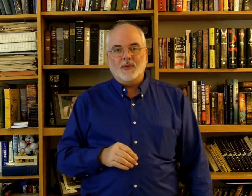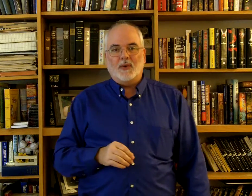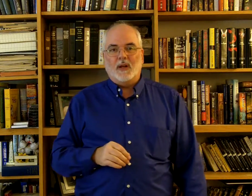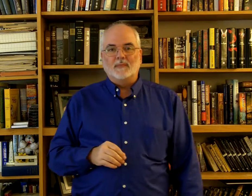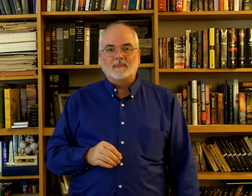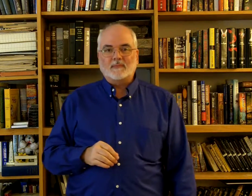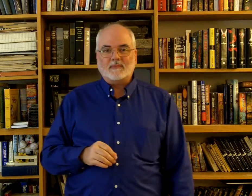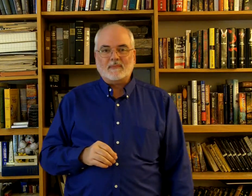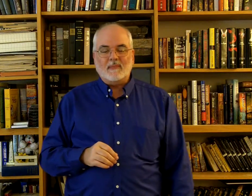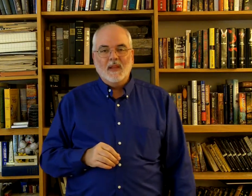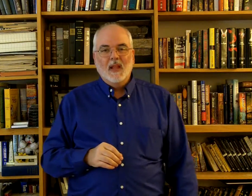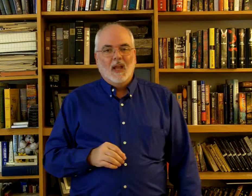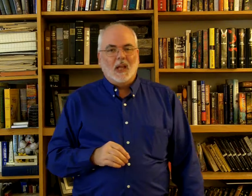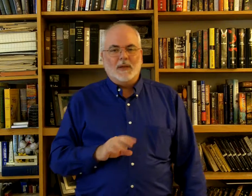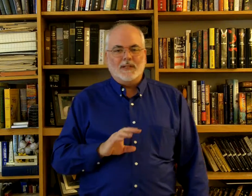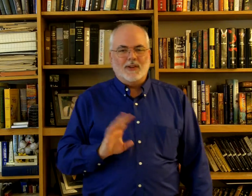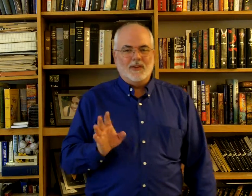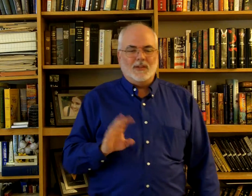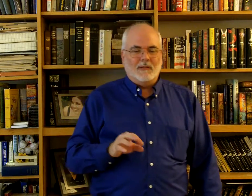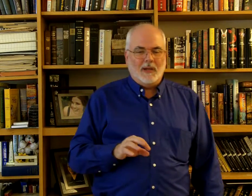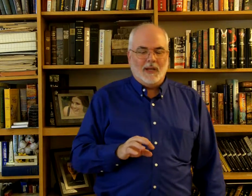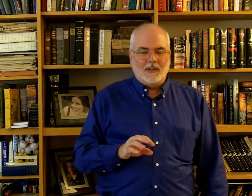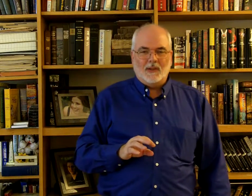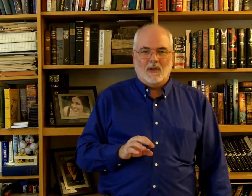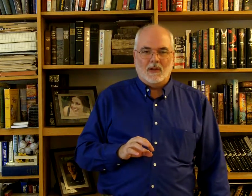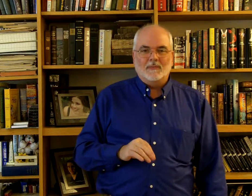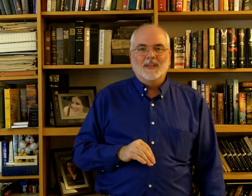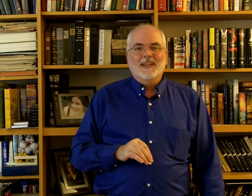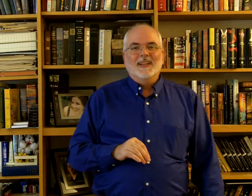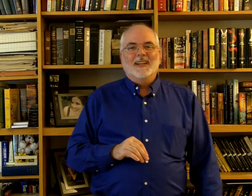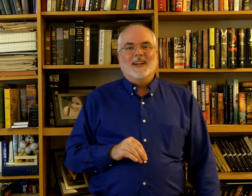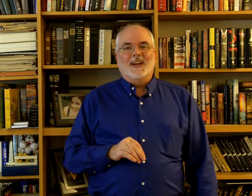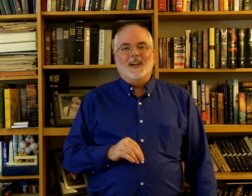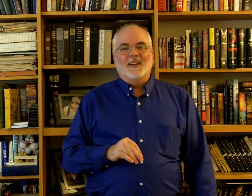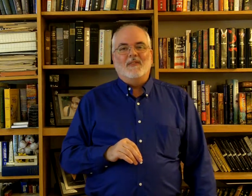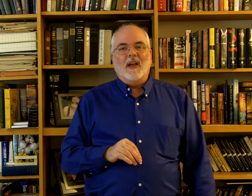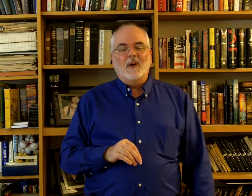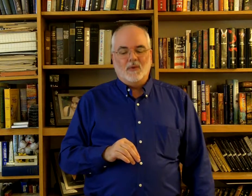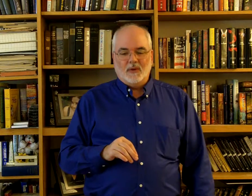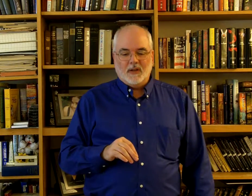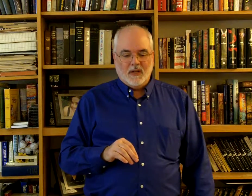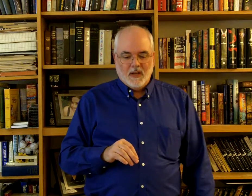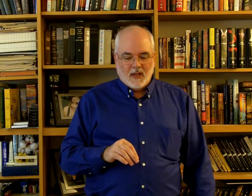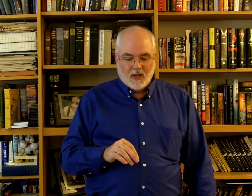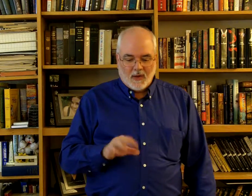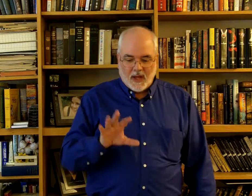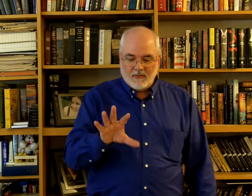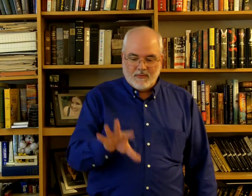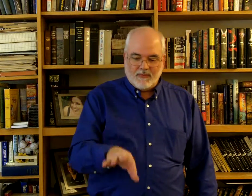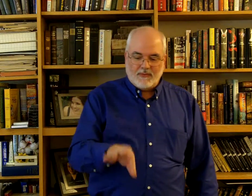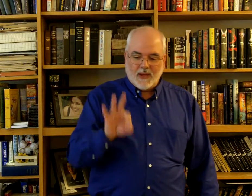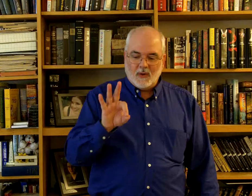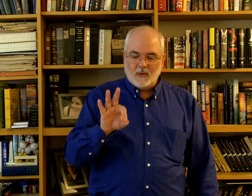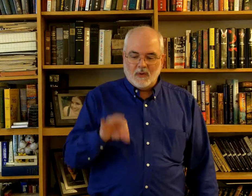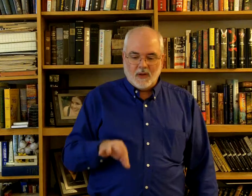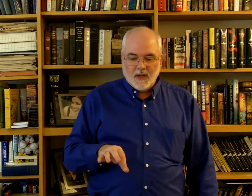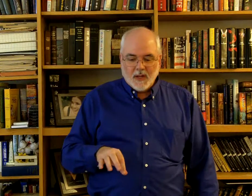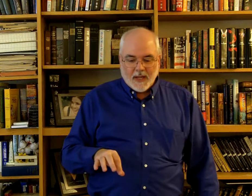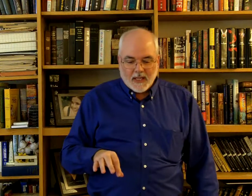straight. Otherwise, it changes the meaning of the song. All right, found. Okay, found. It's